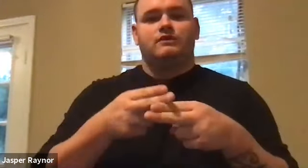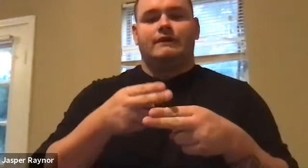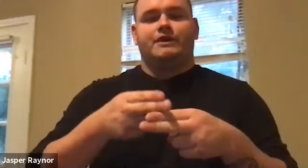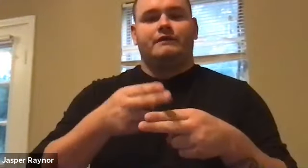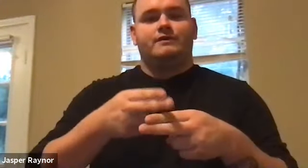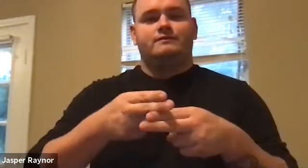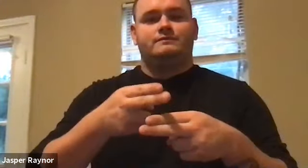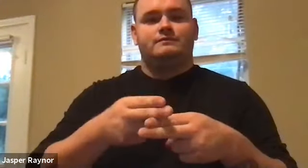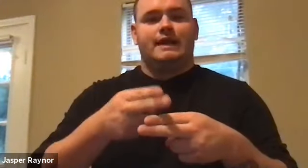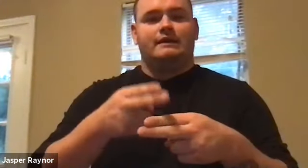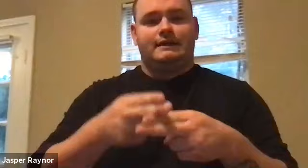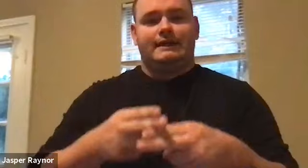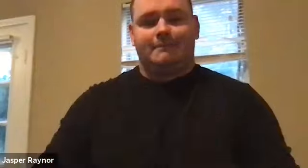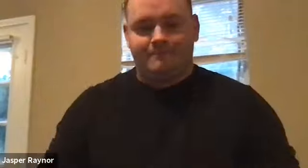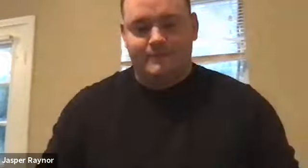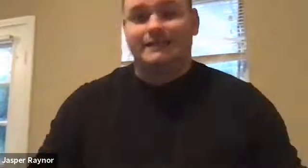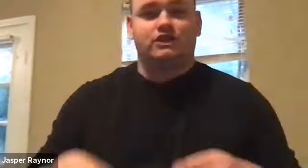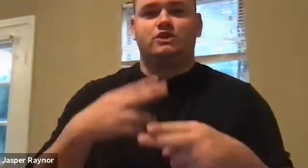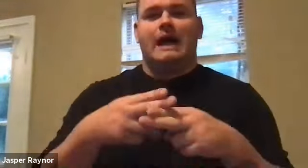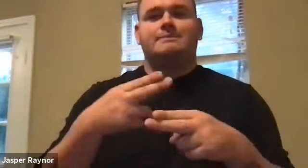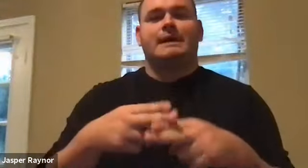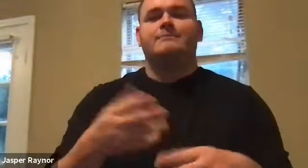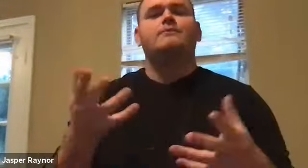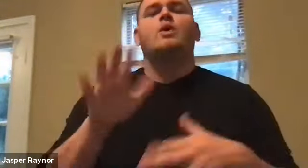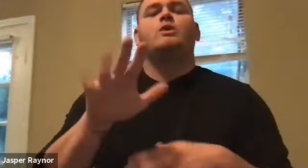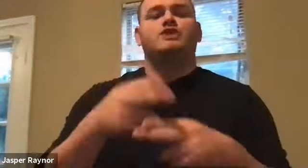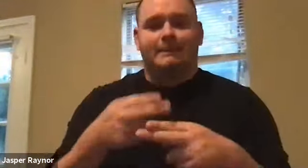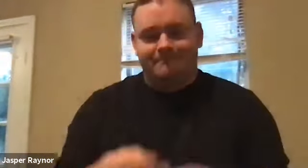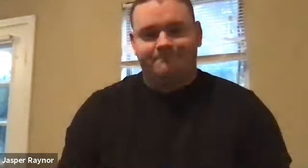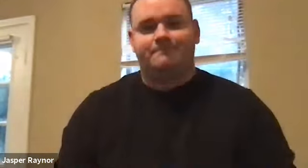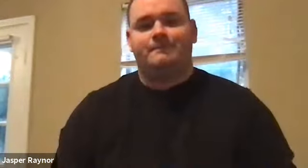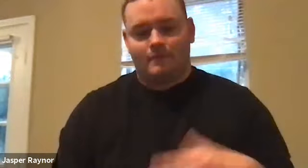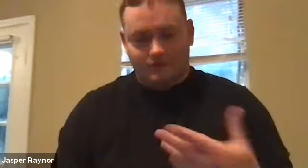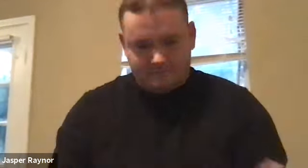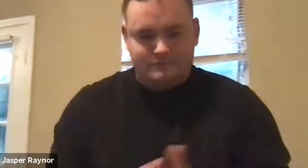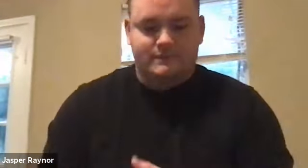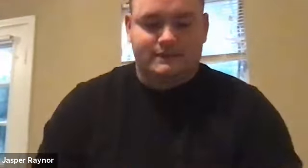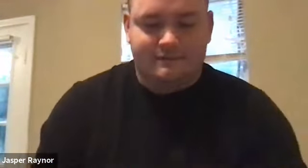in front of you. Name. And it's just 2 taps. Name. What's your name? What's up?